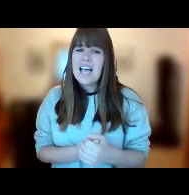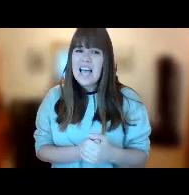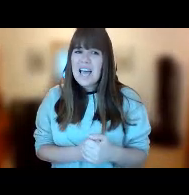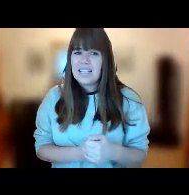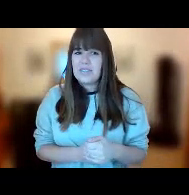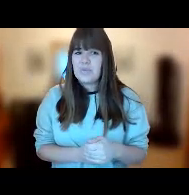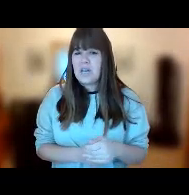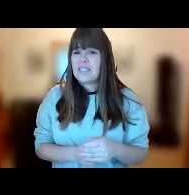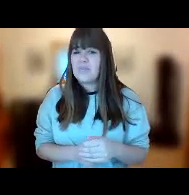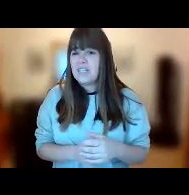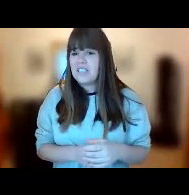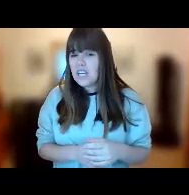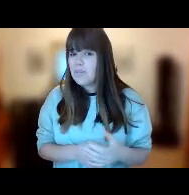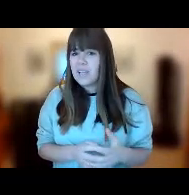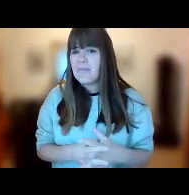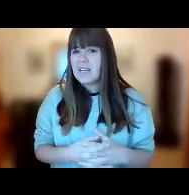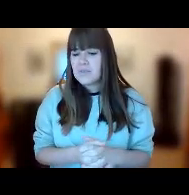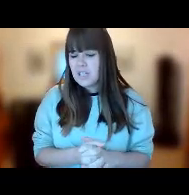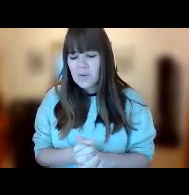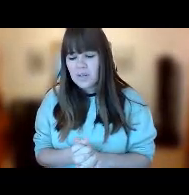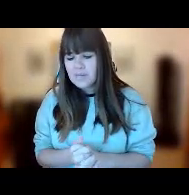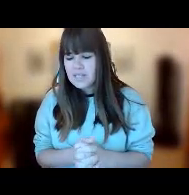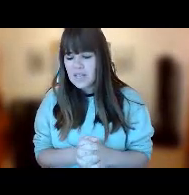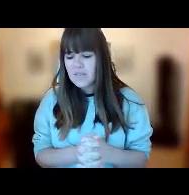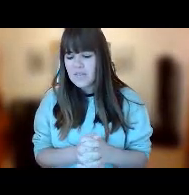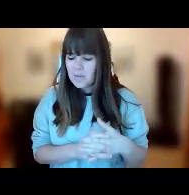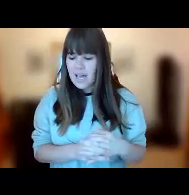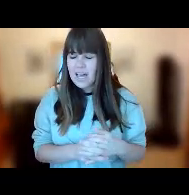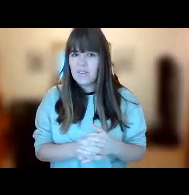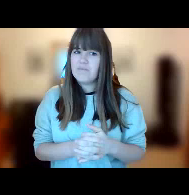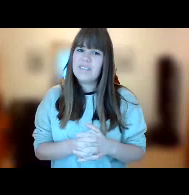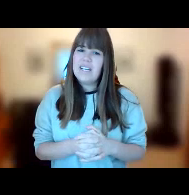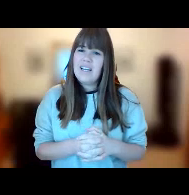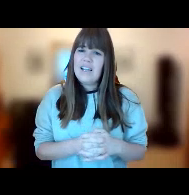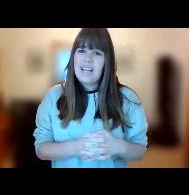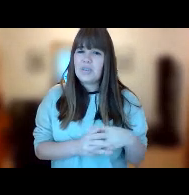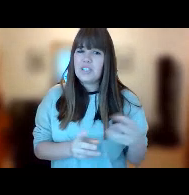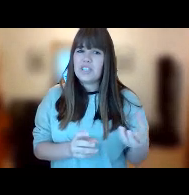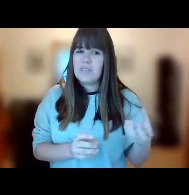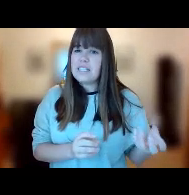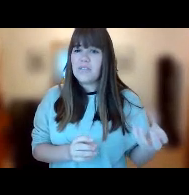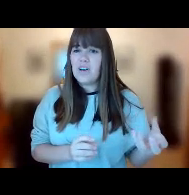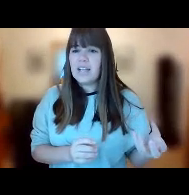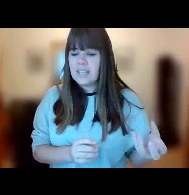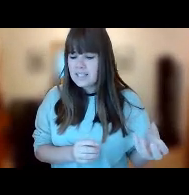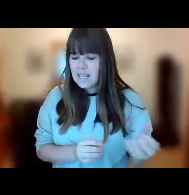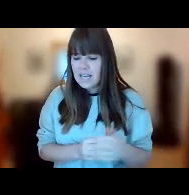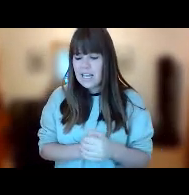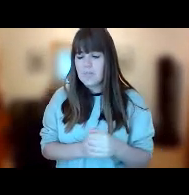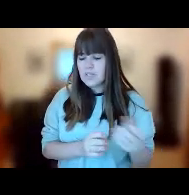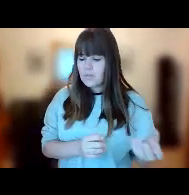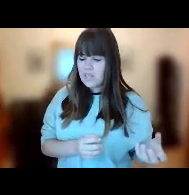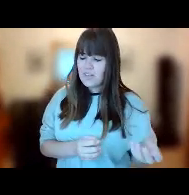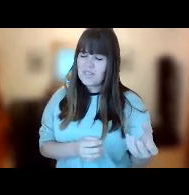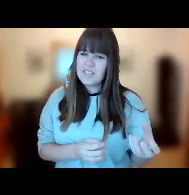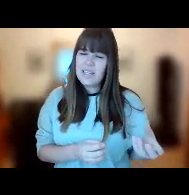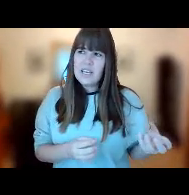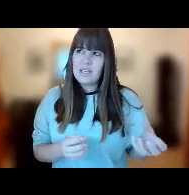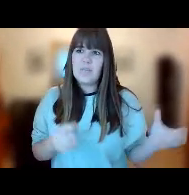perceptions, and words can really shape that as we go on. So thinking about how language can really define us, and labels